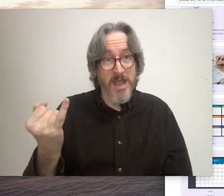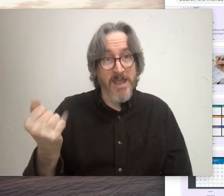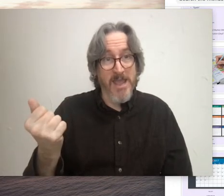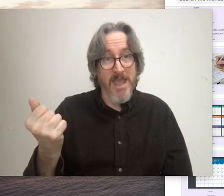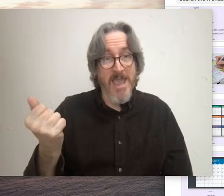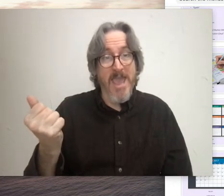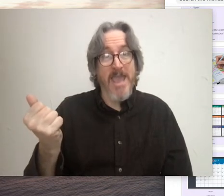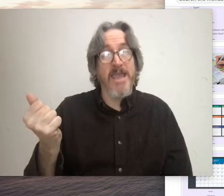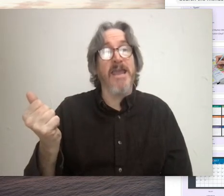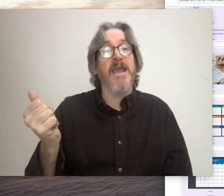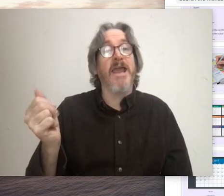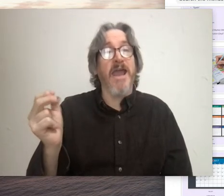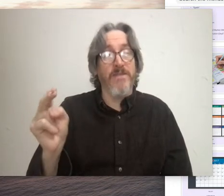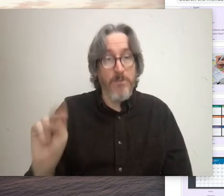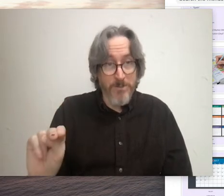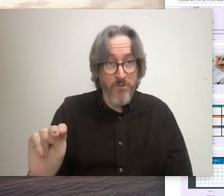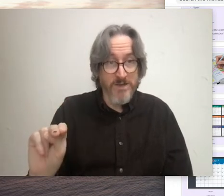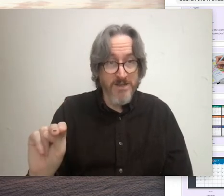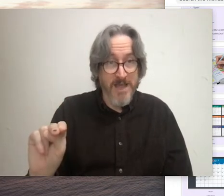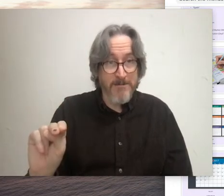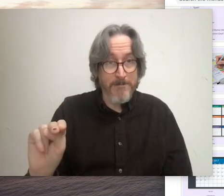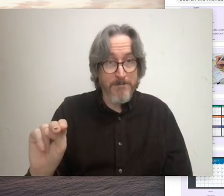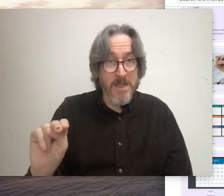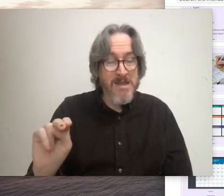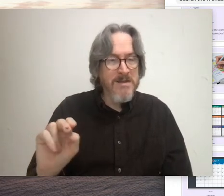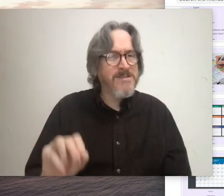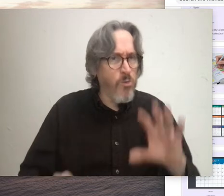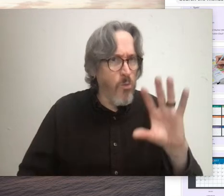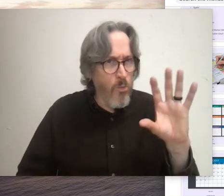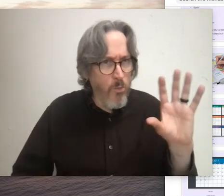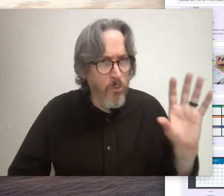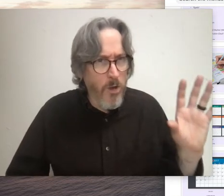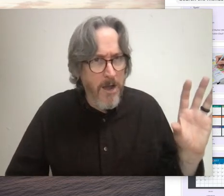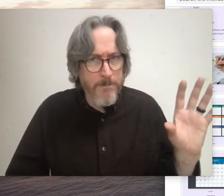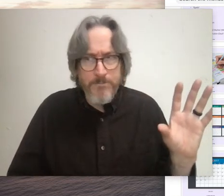the J, A, and then we move into the N. So